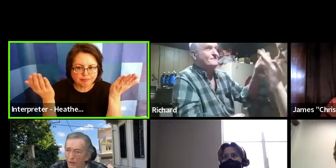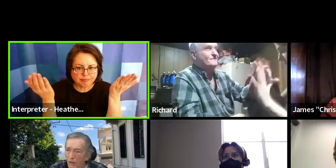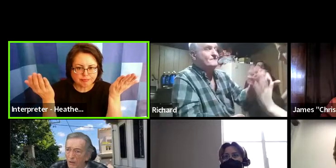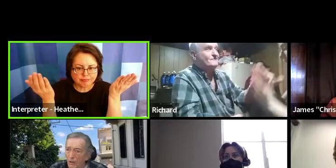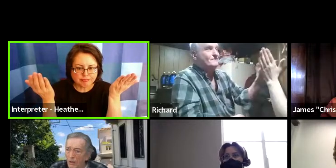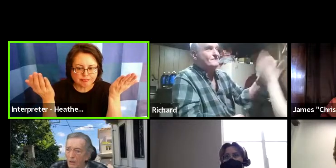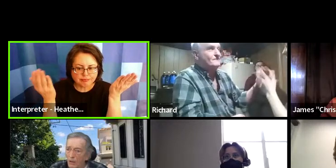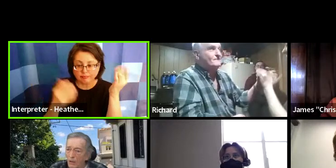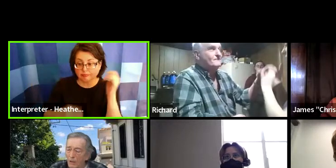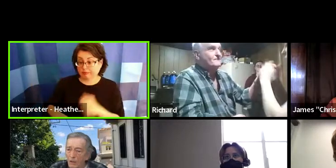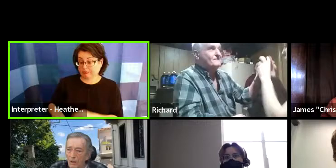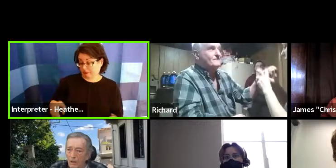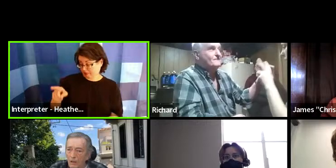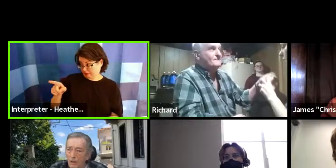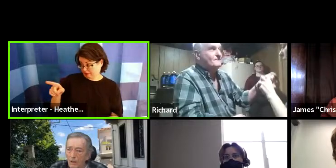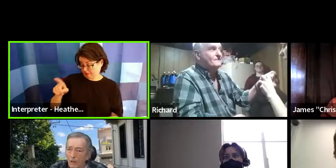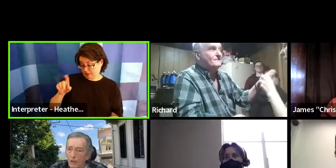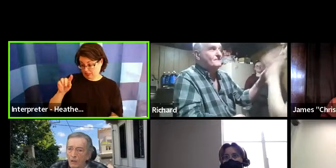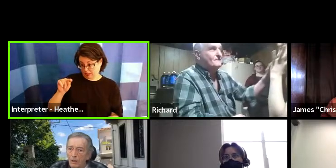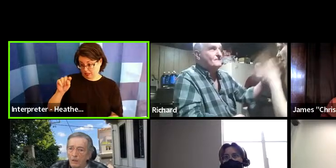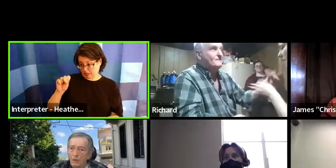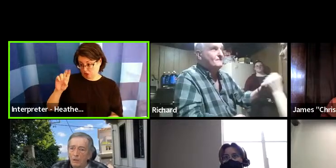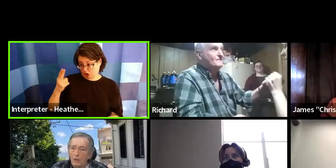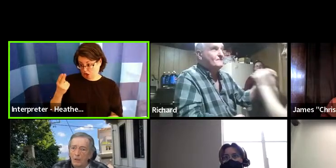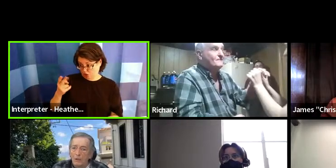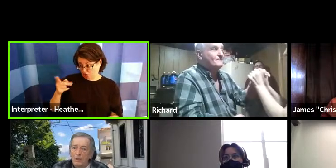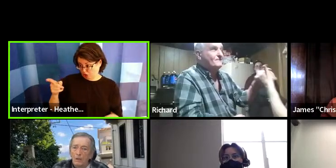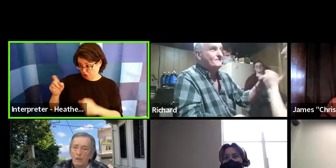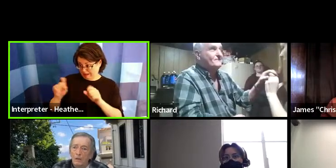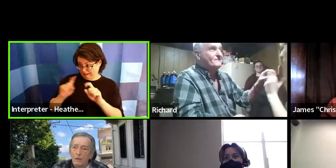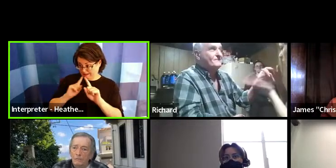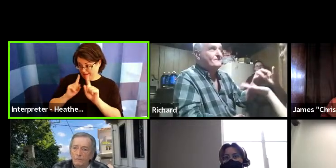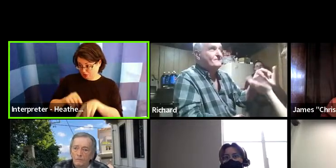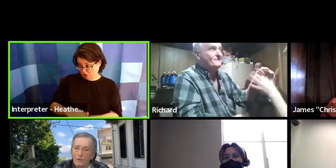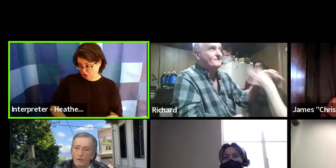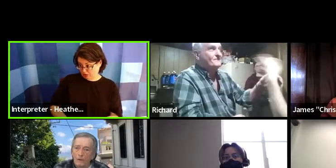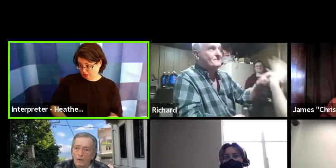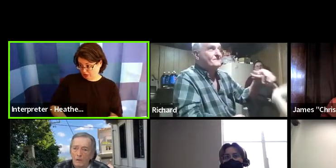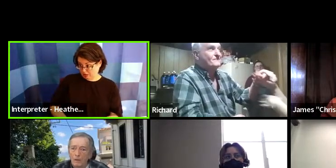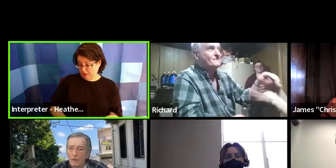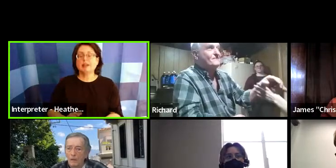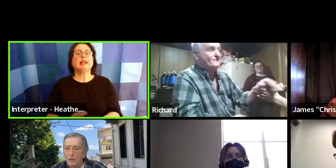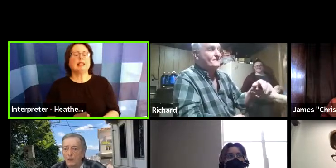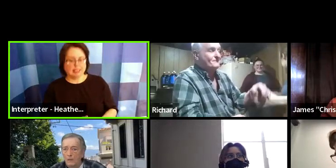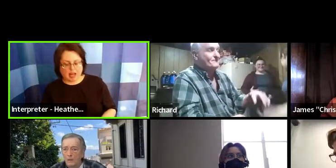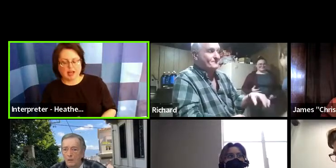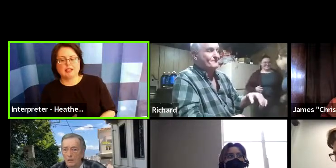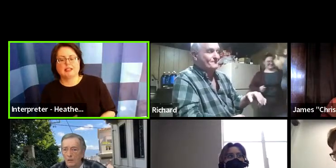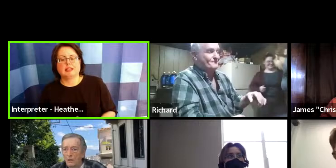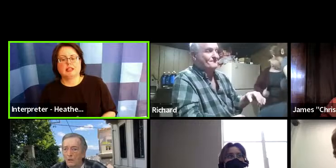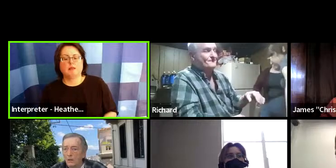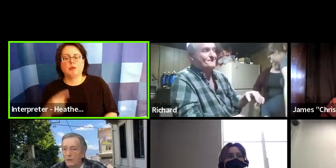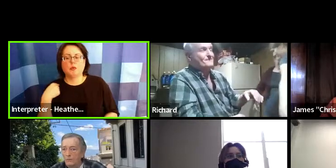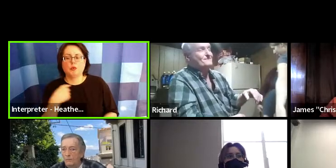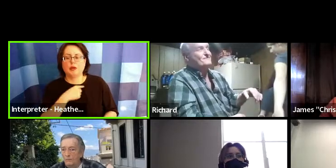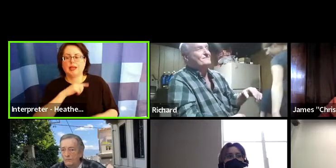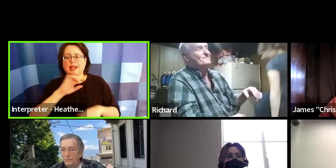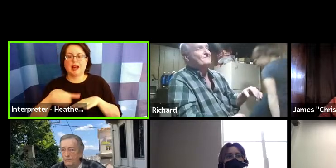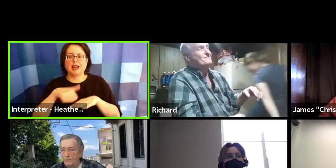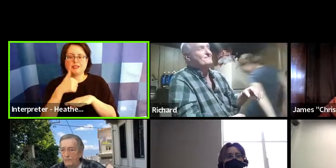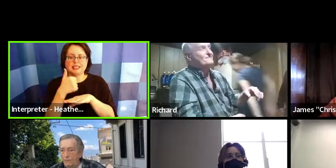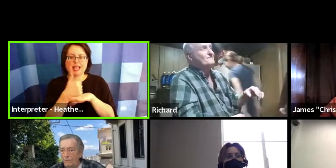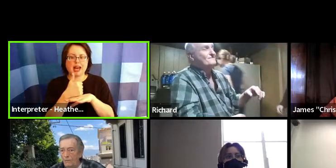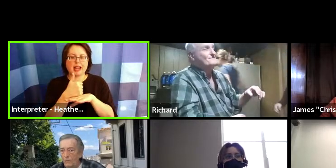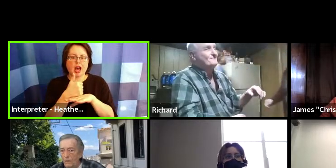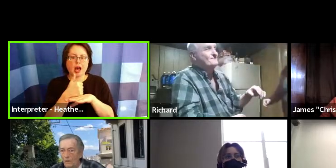Oh, Tosh, do you have anything to add here? Yes, absolutely. So we have established a